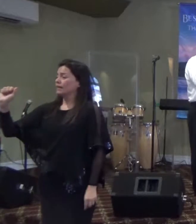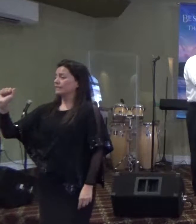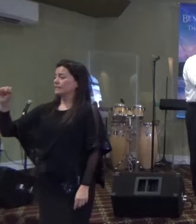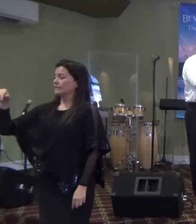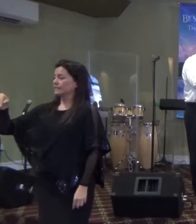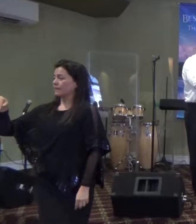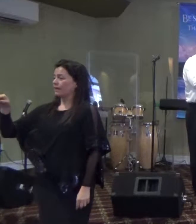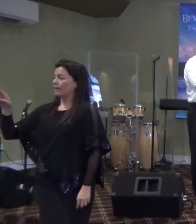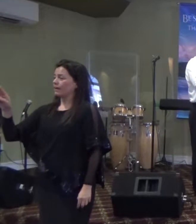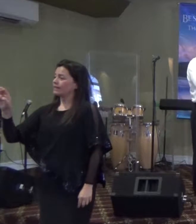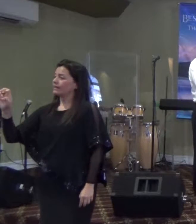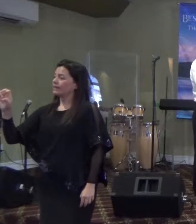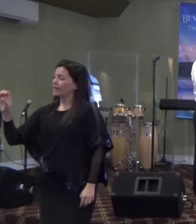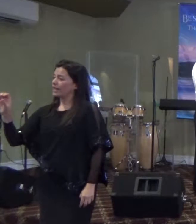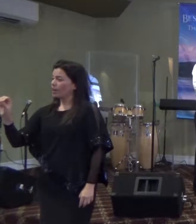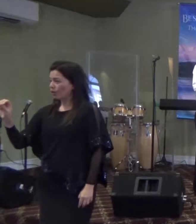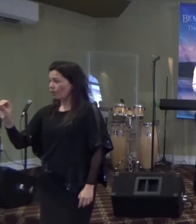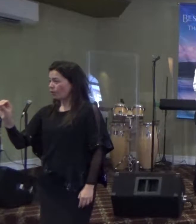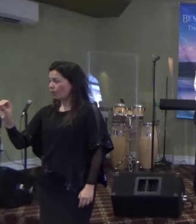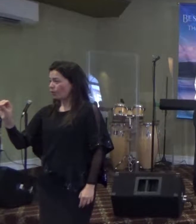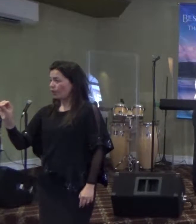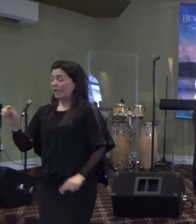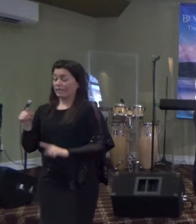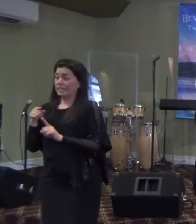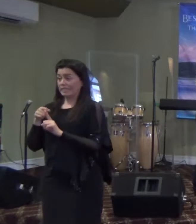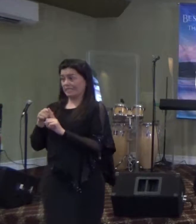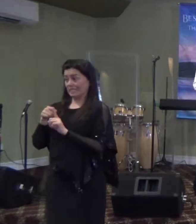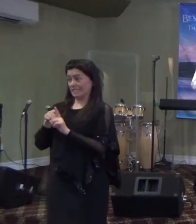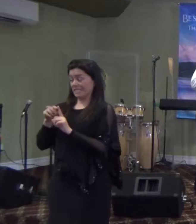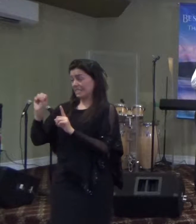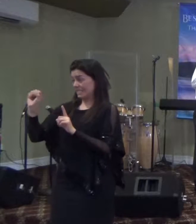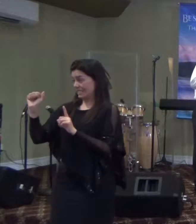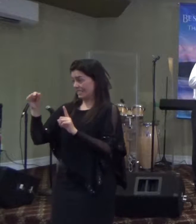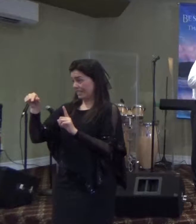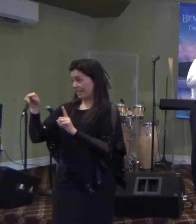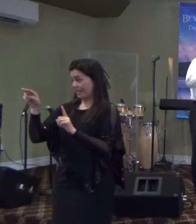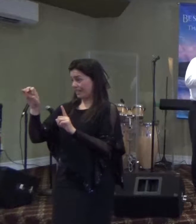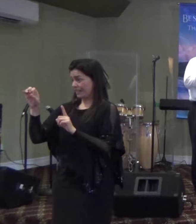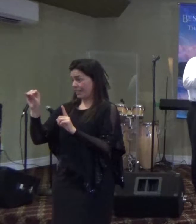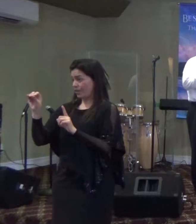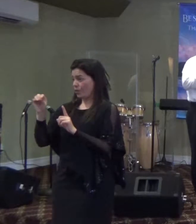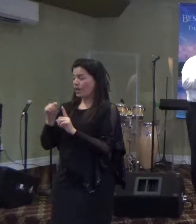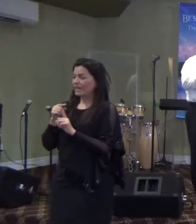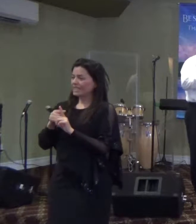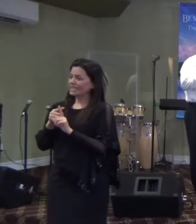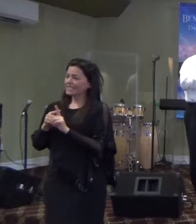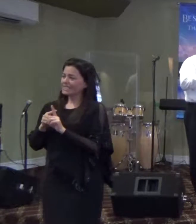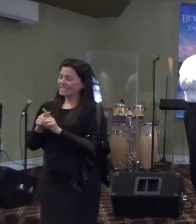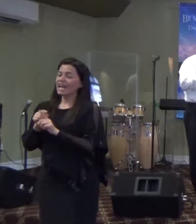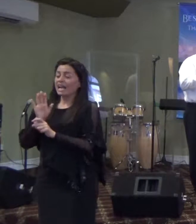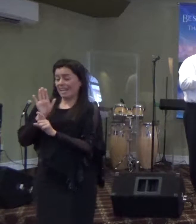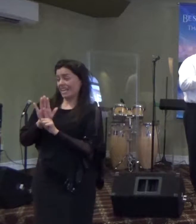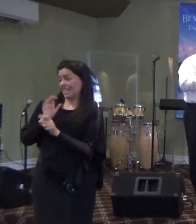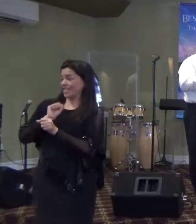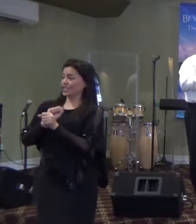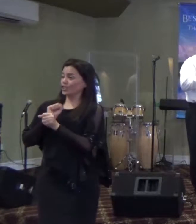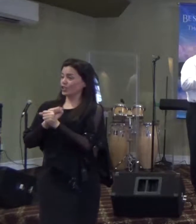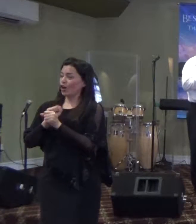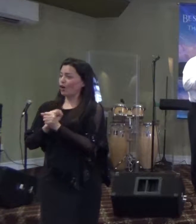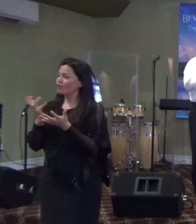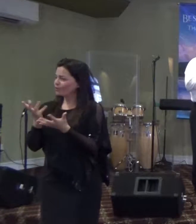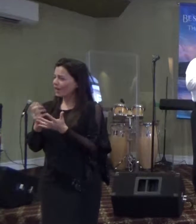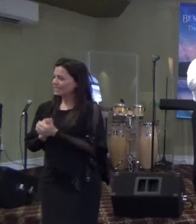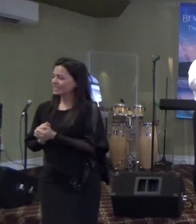of the collectors. De igual manera, In the same way, Zaqueo había Zacchaeus vivido had lived solo para él, only